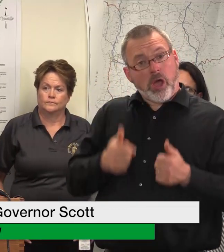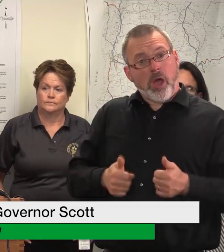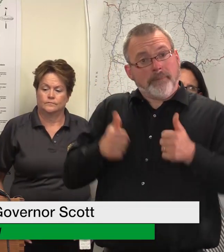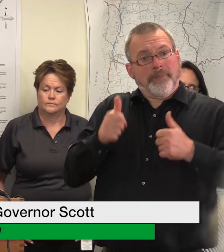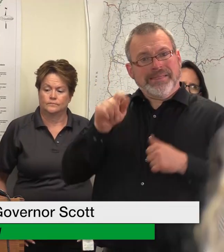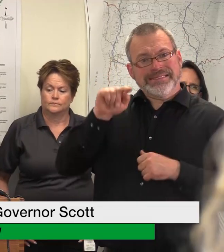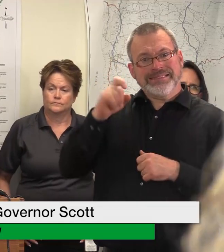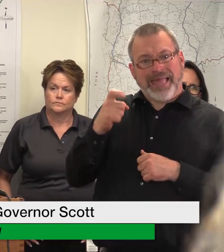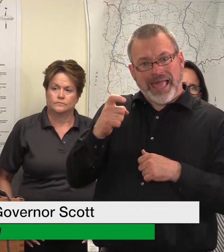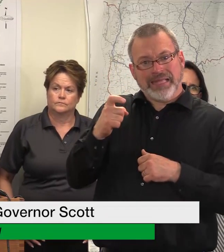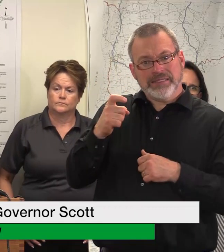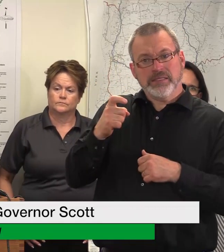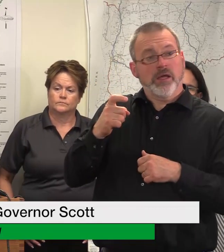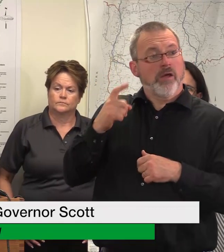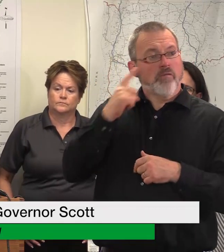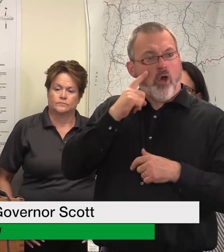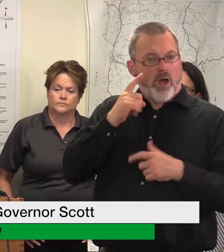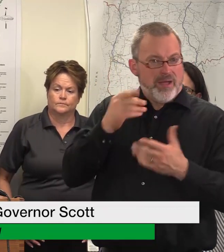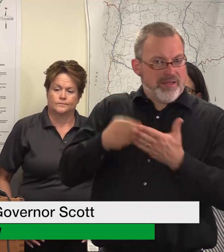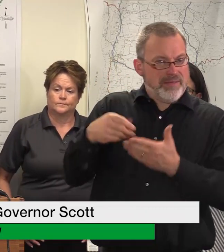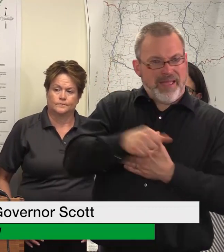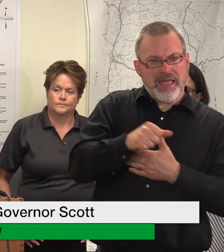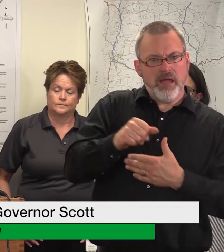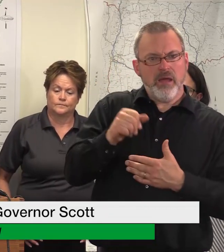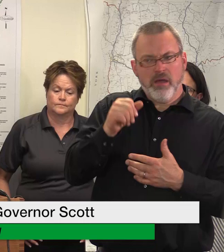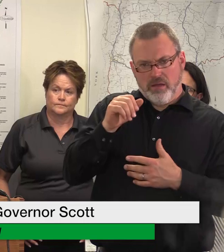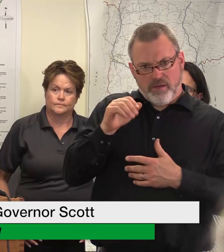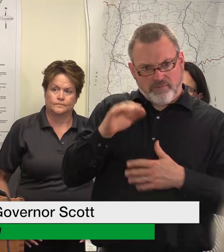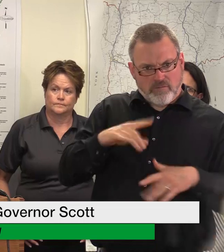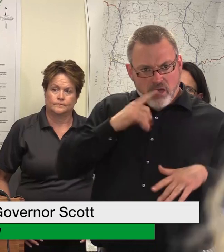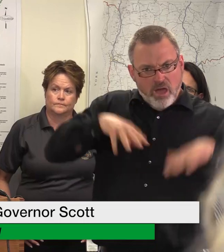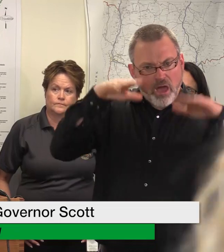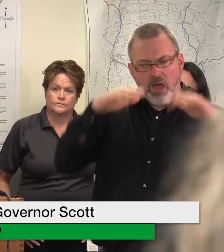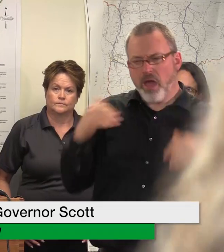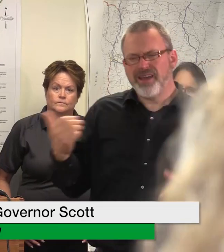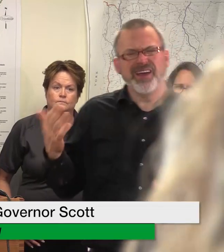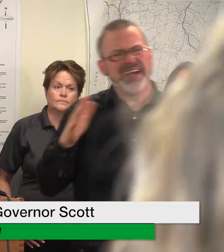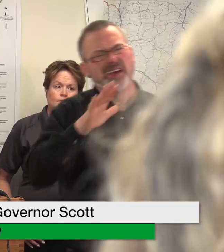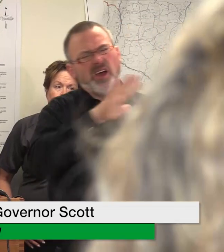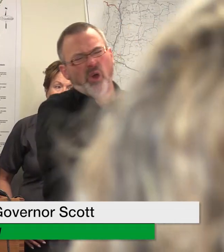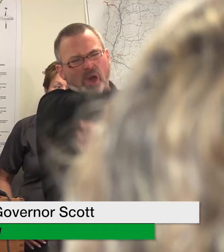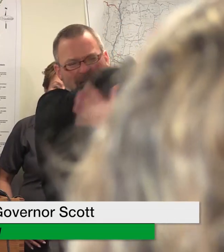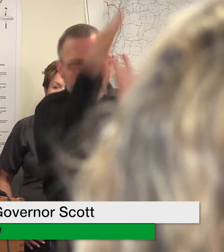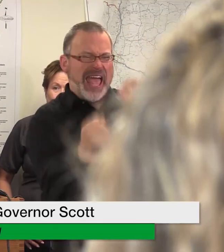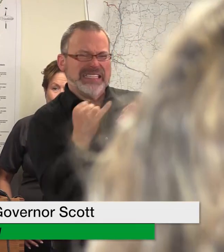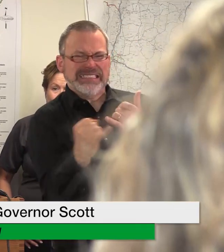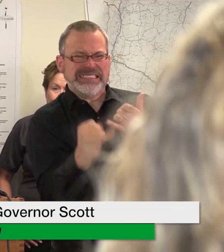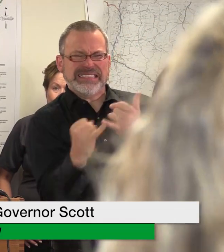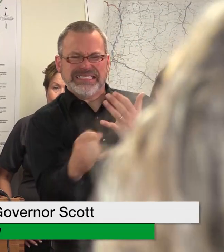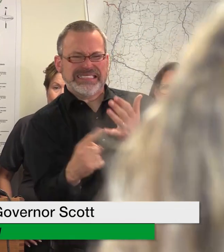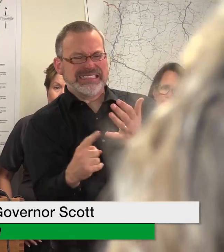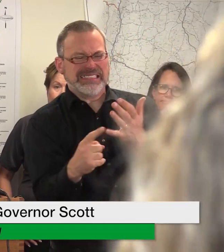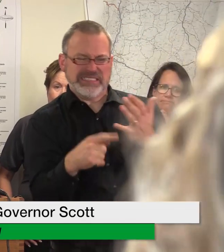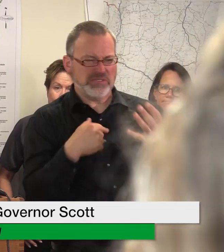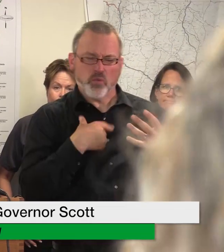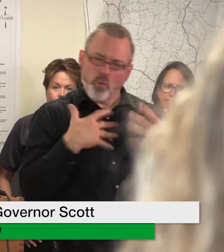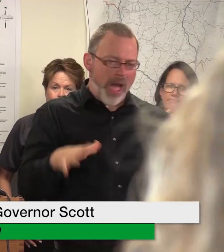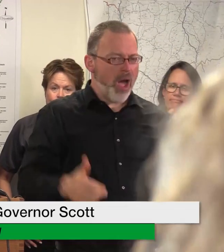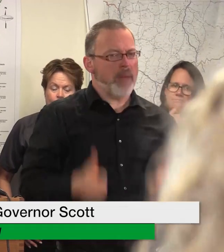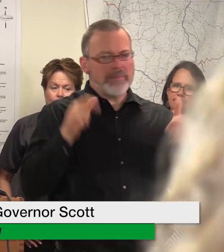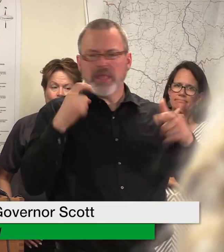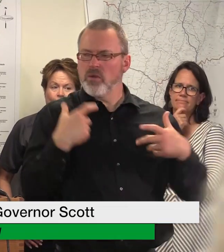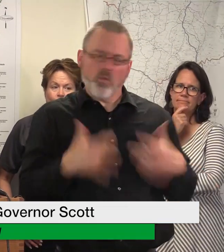taxes is always a last resort. I think the legislature did enough of that in the last session.